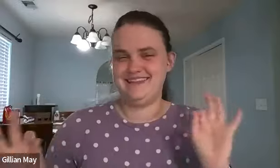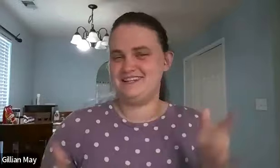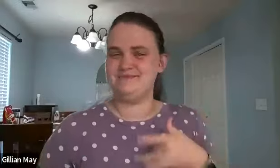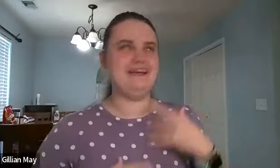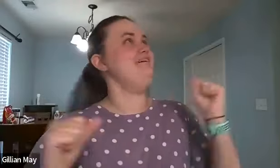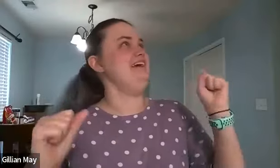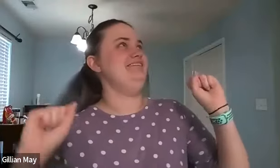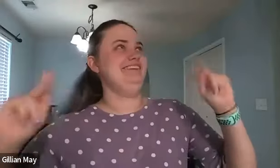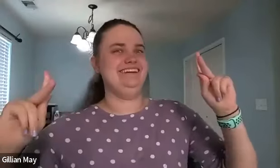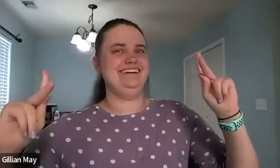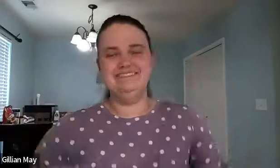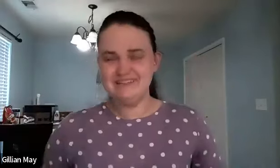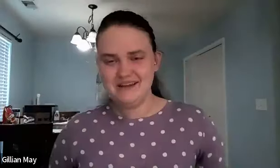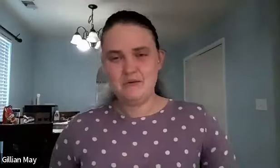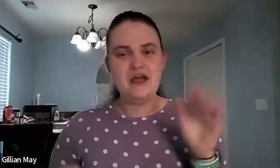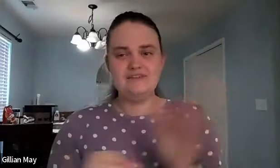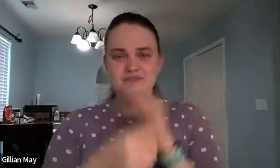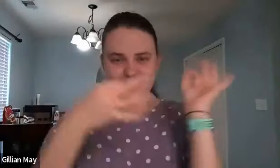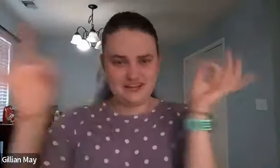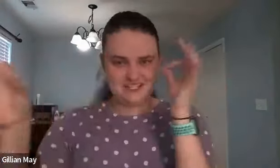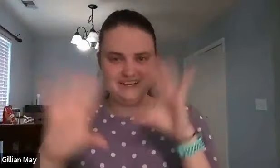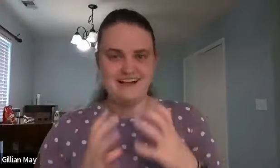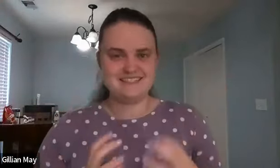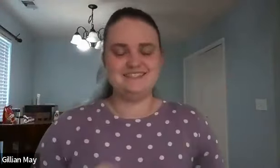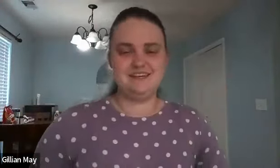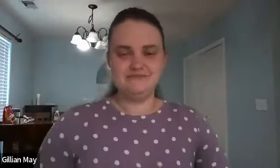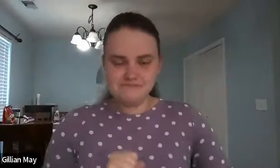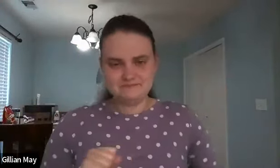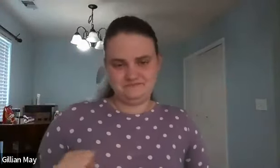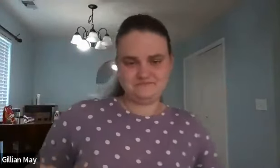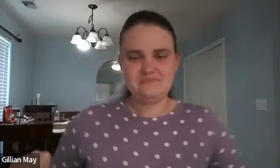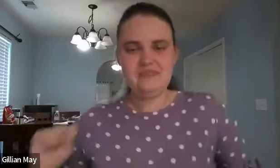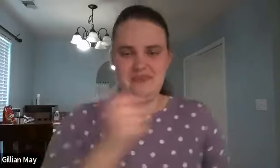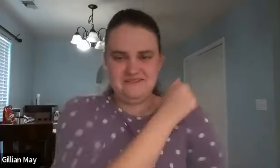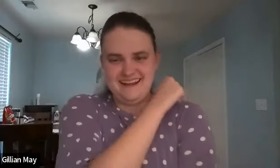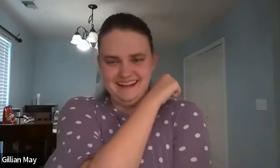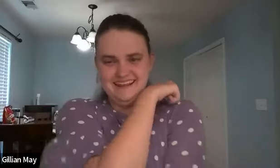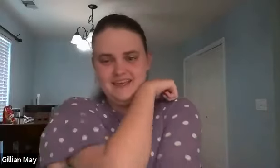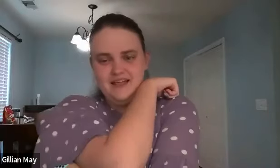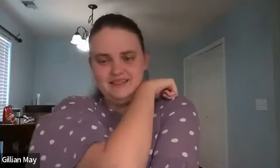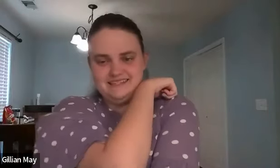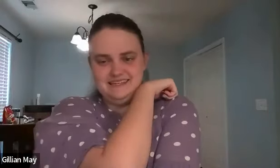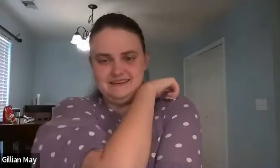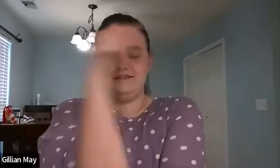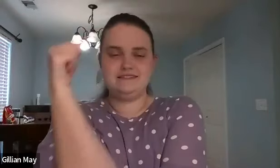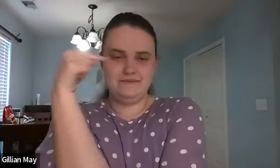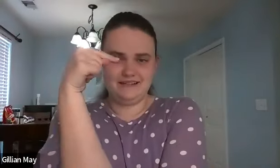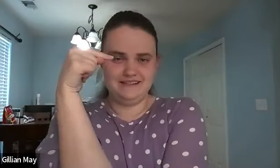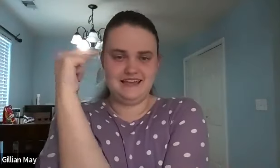that I'm like, okay, we're good. We're not a full distraction in class. So, all righty. Let's see. Now let's come back to this. I got